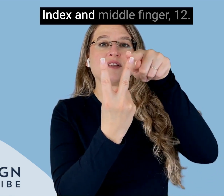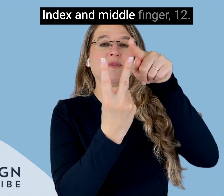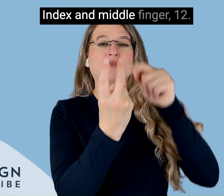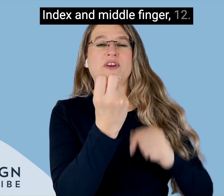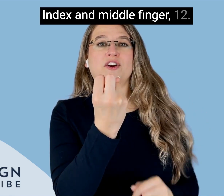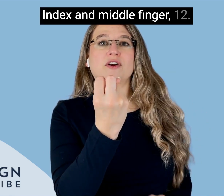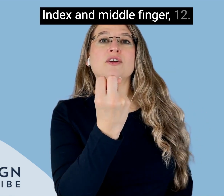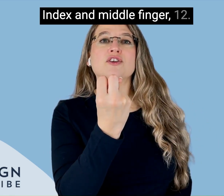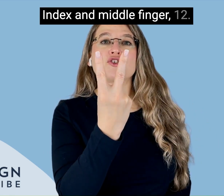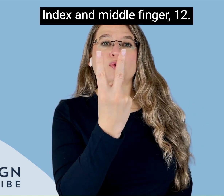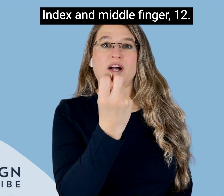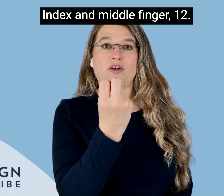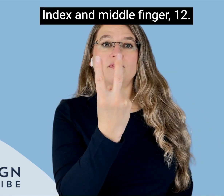middle finger, 12,